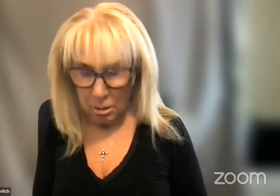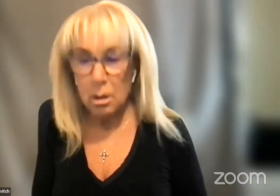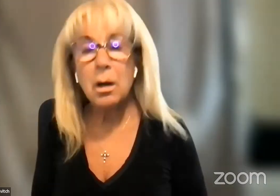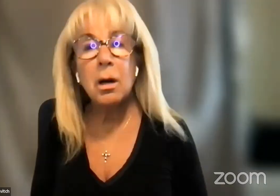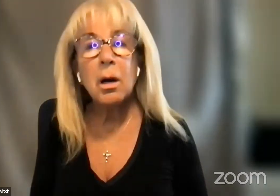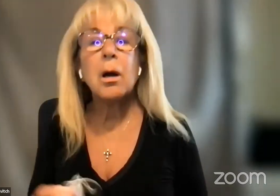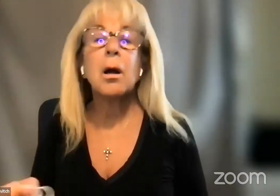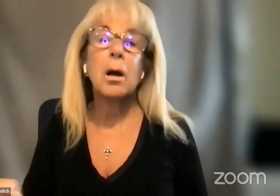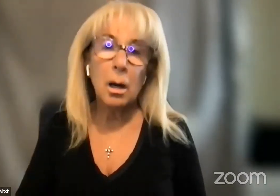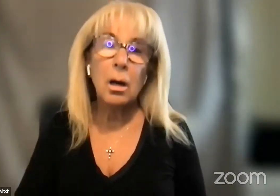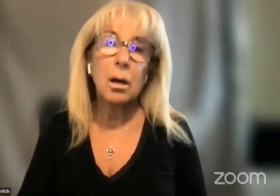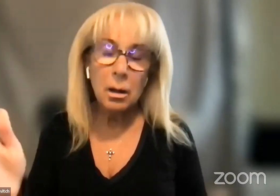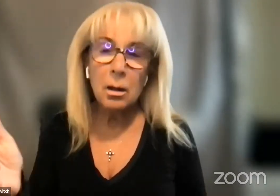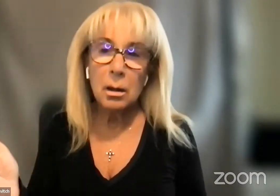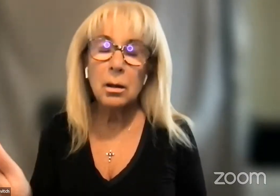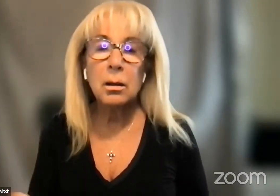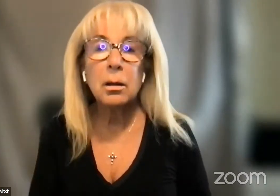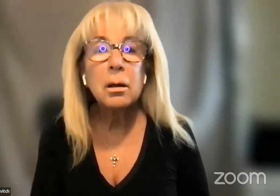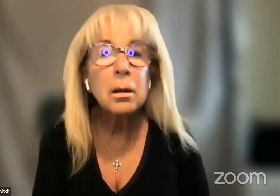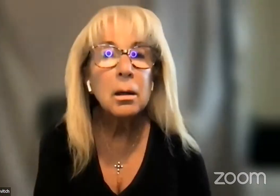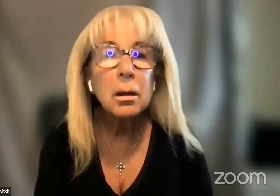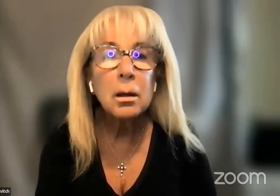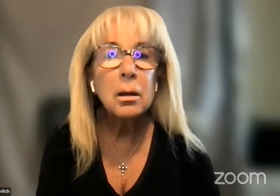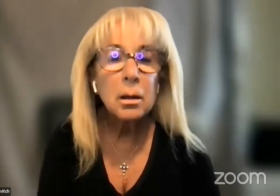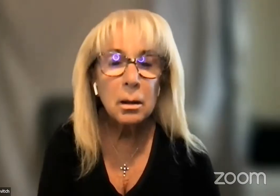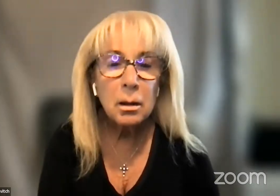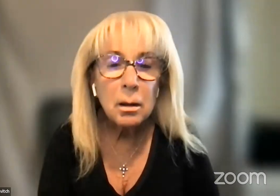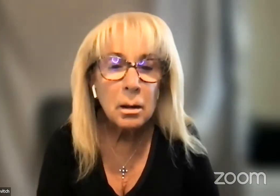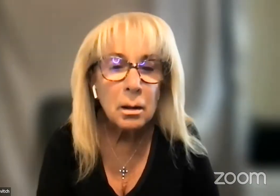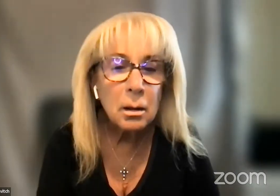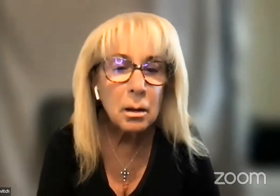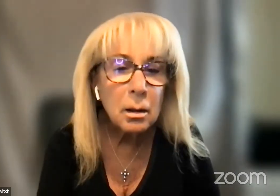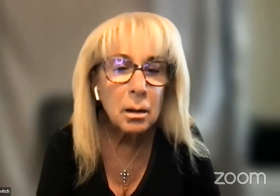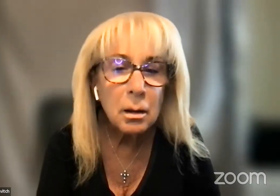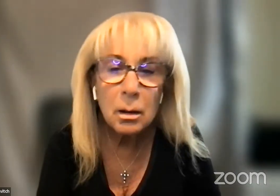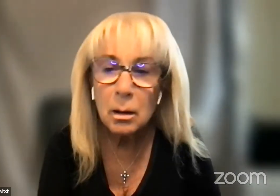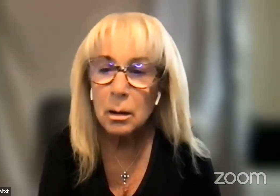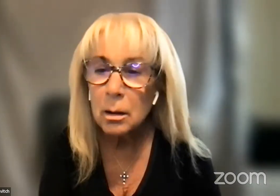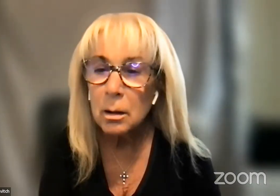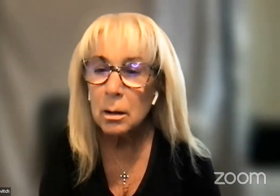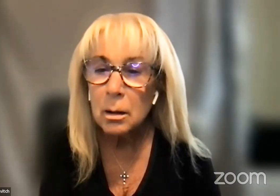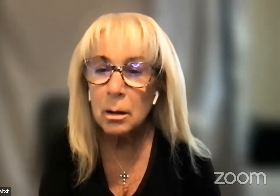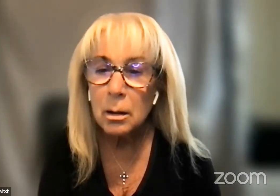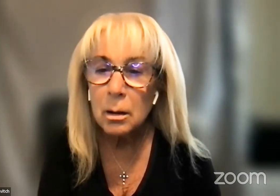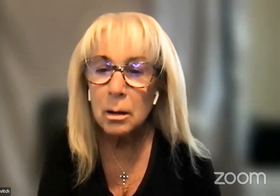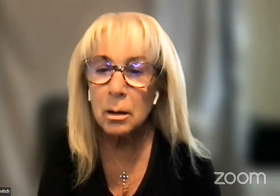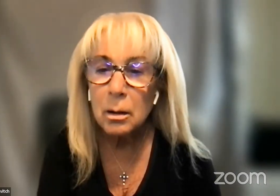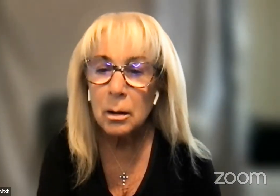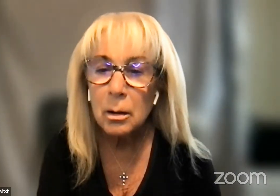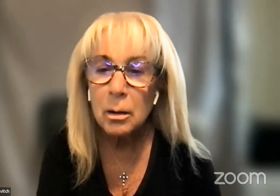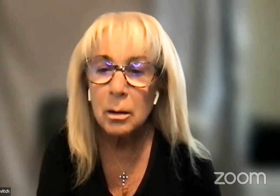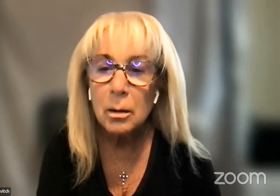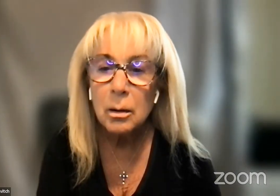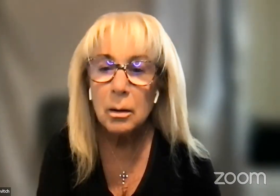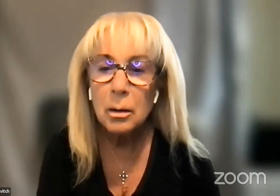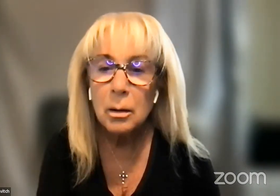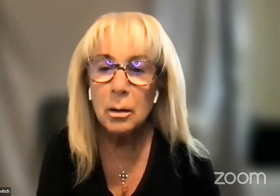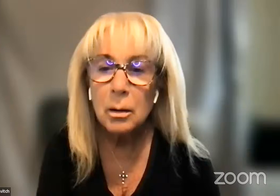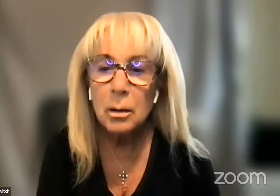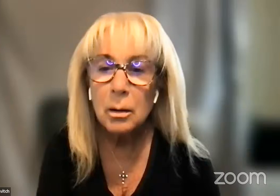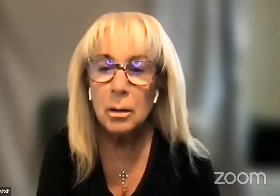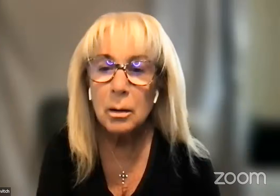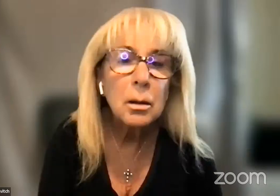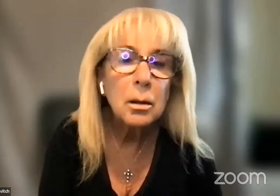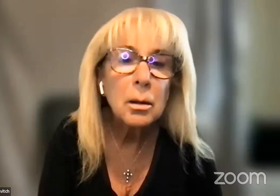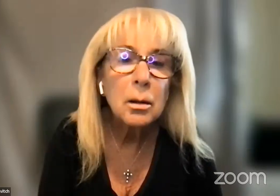wall. If I would have known about this in advance, I would have made copies myself, just put them up, because I think people would come out more so if they were aware of